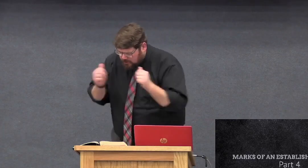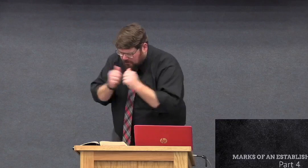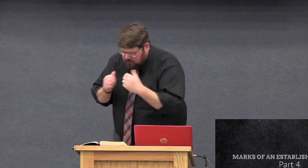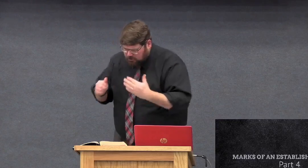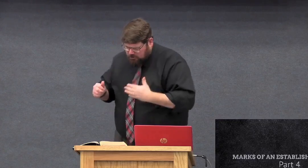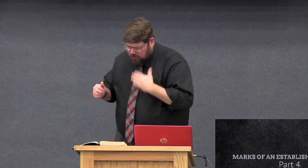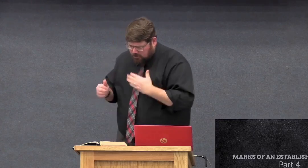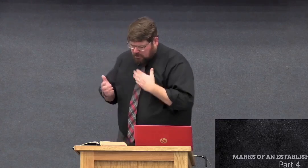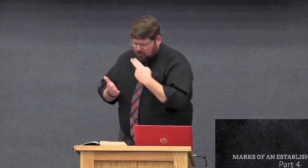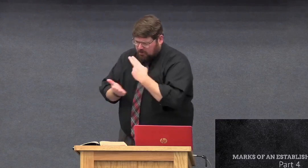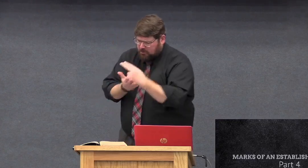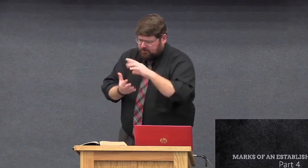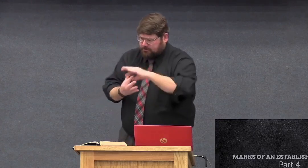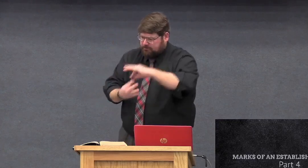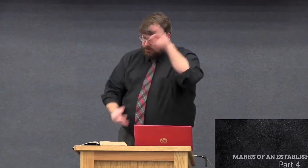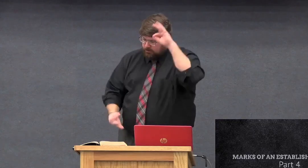affliction and suffering.